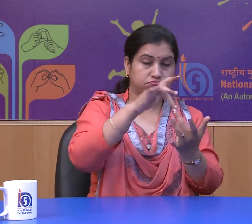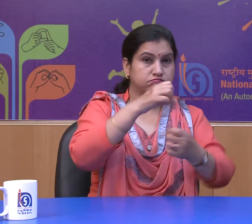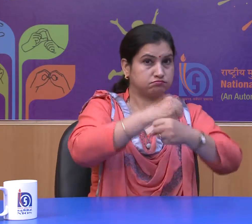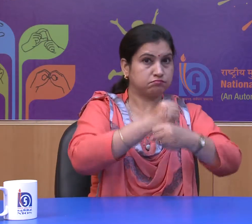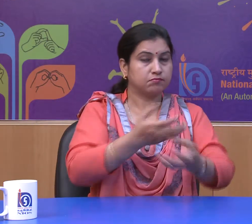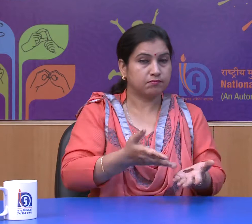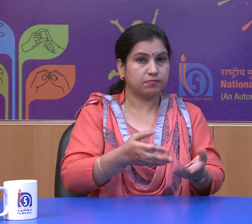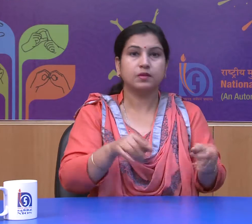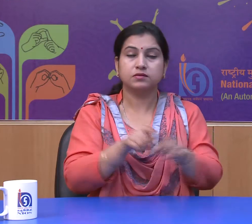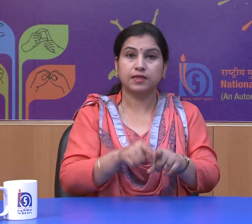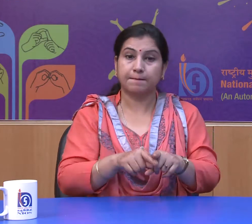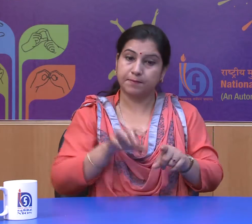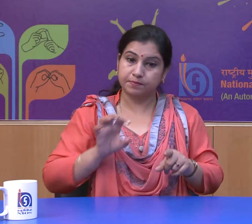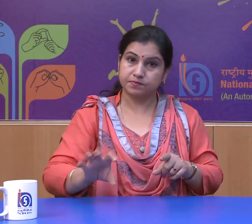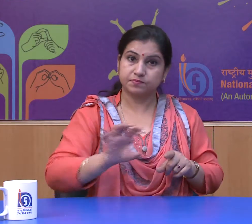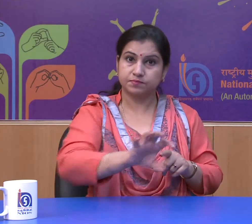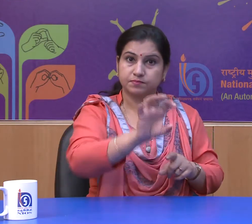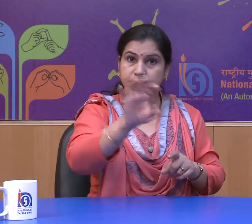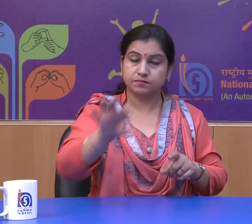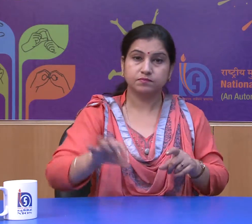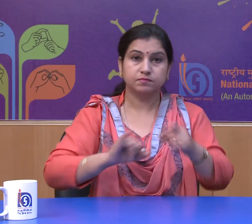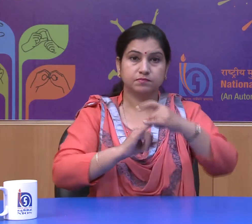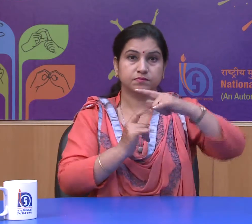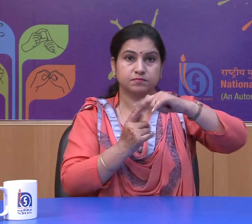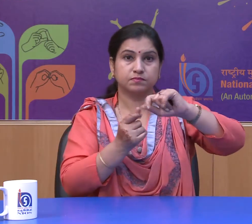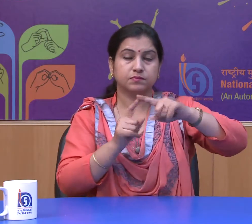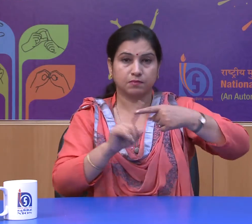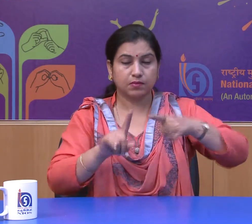in states also the governor is the nominal head of the state.